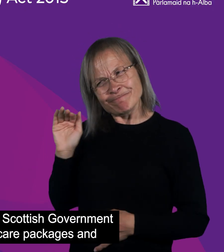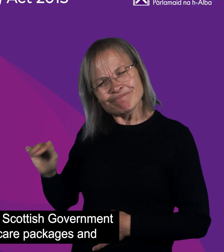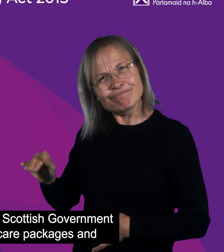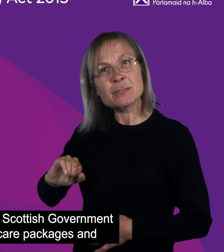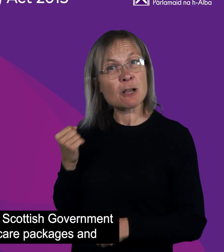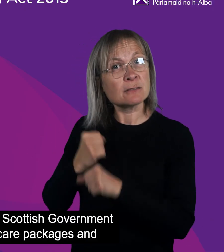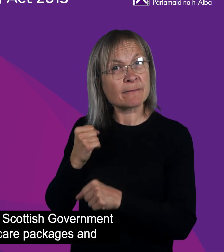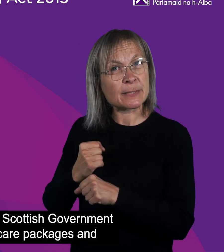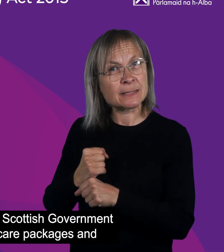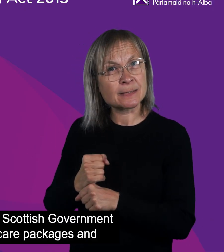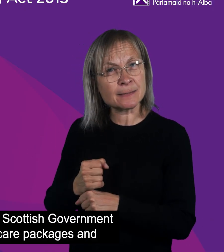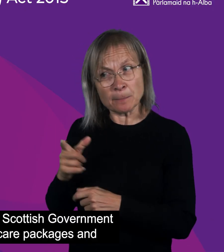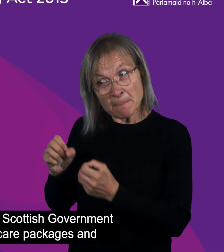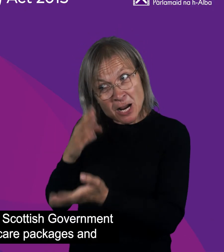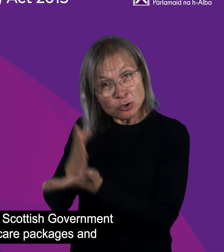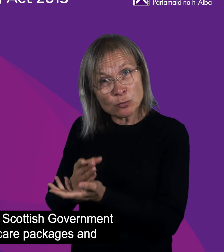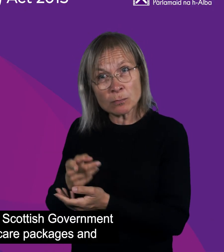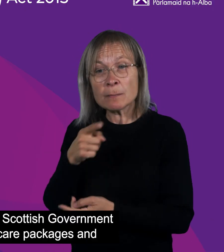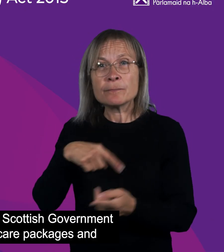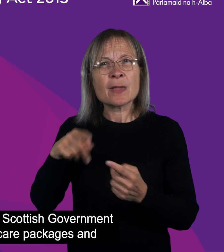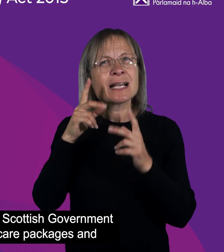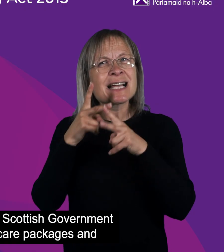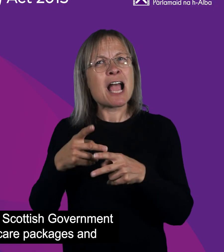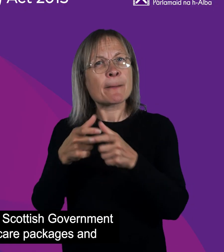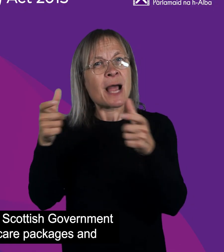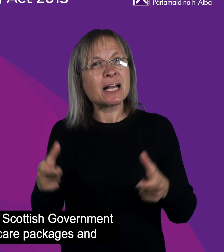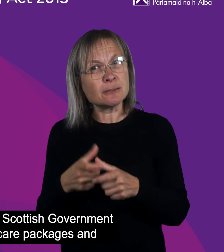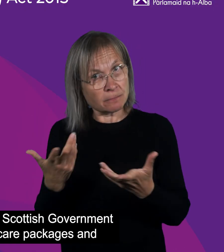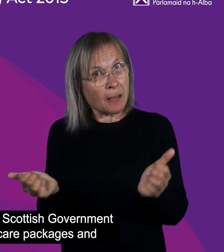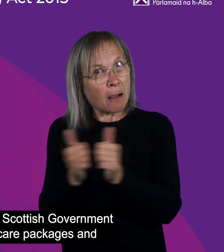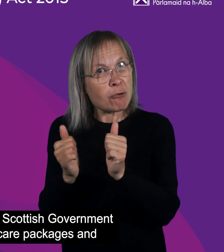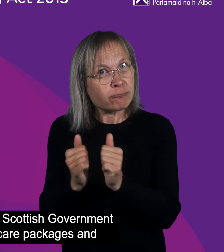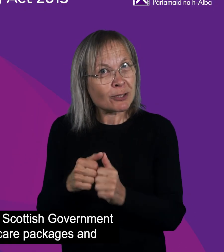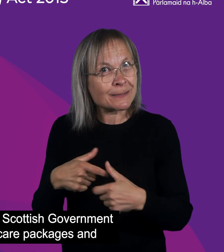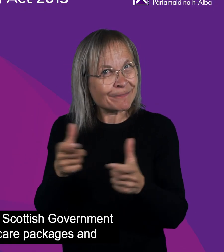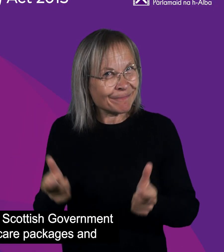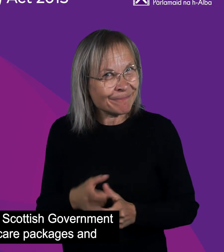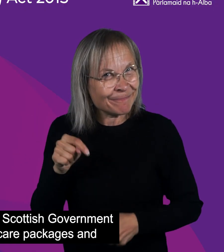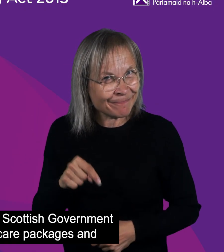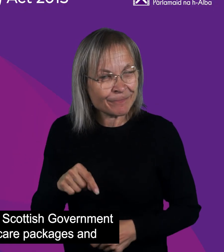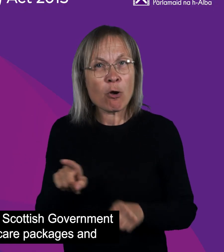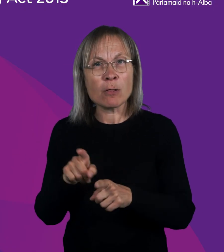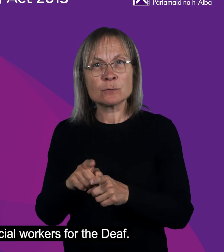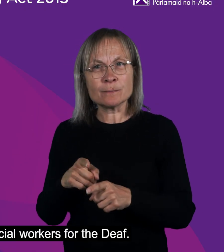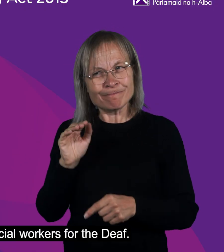The committee urged the Scottish Government to ensure appropriate care packages and to increase the number of social workers for the